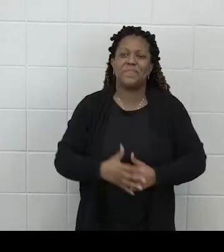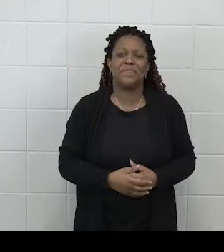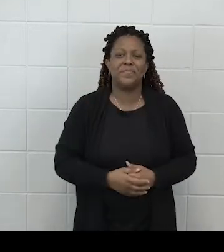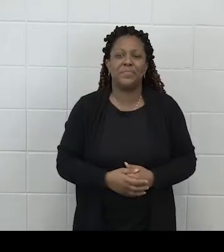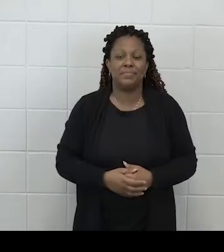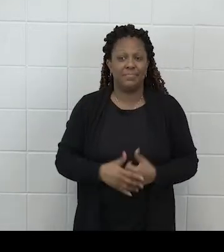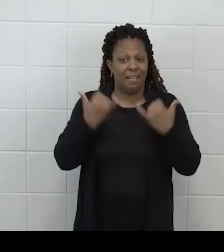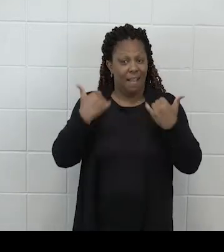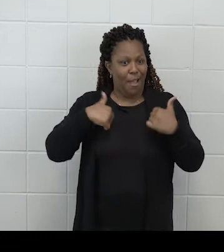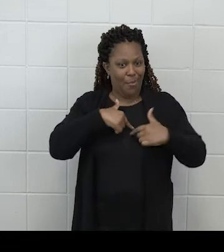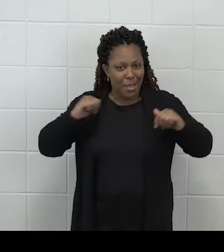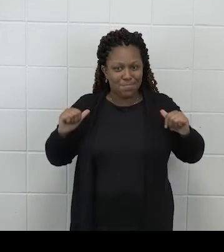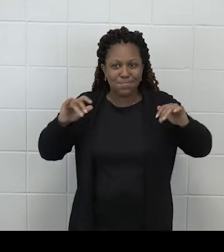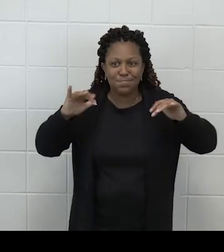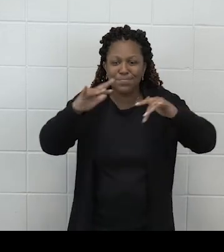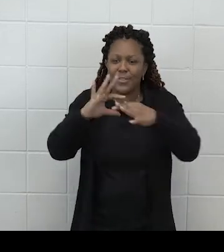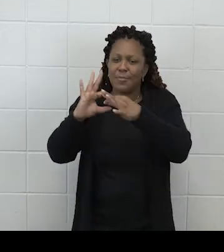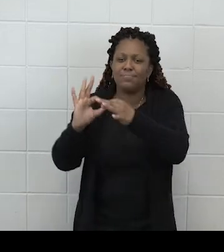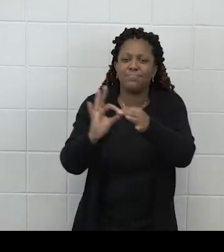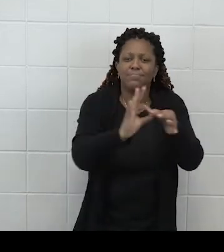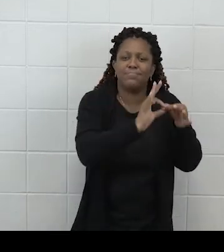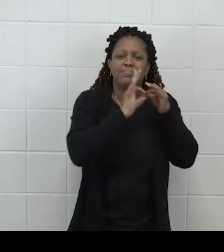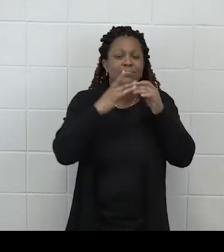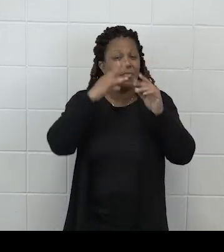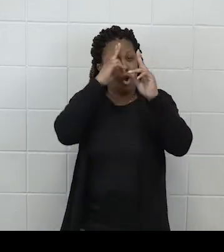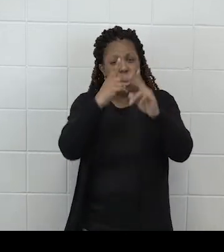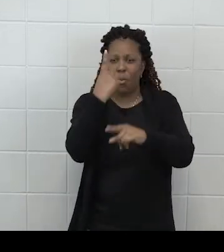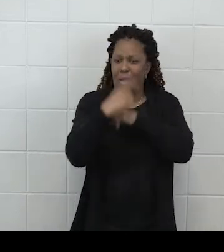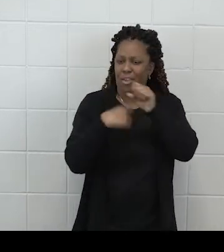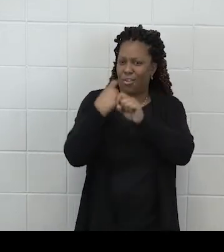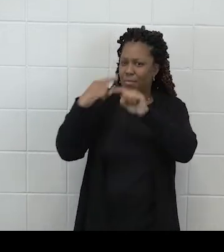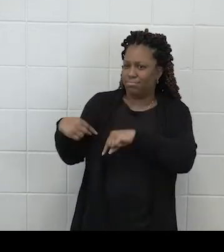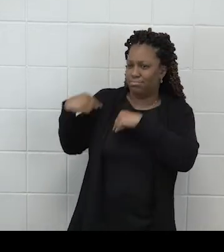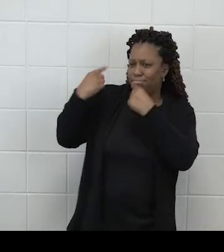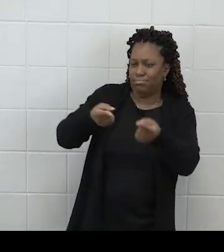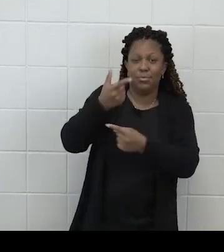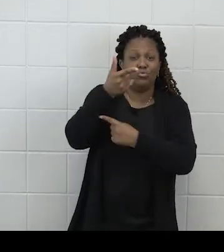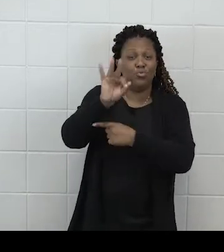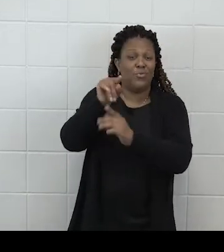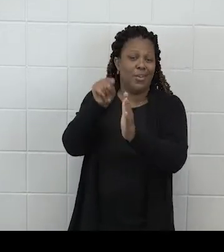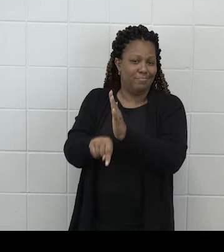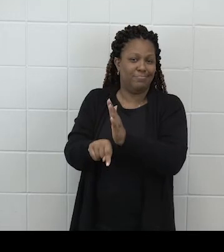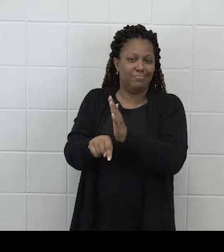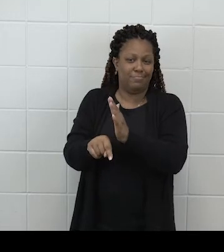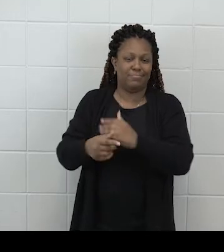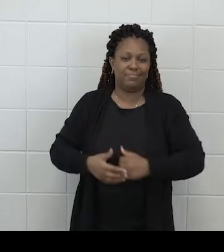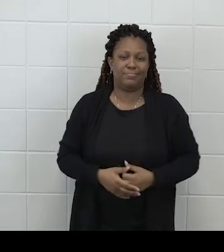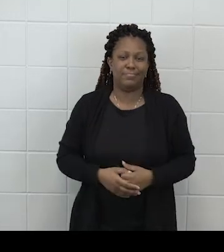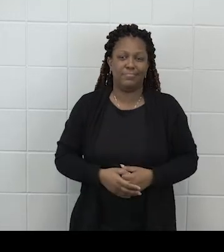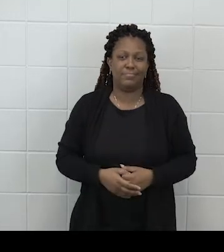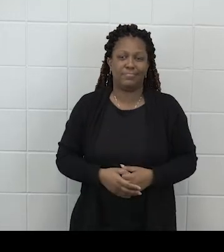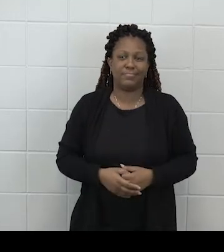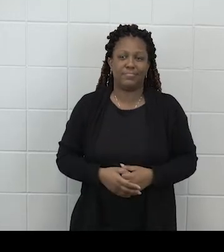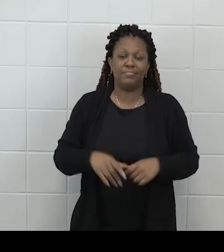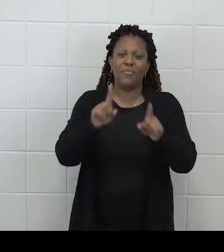of George Floyd's death, we also confess and lament how the sin of racism